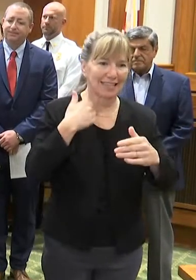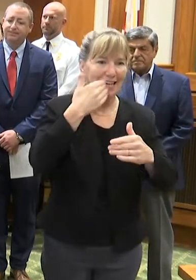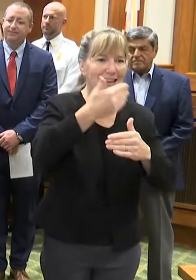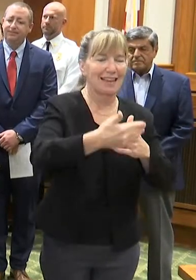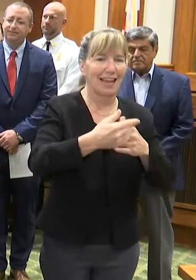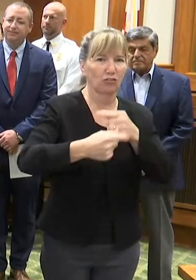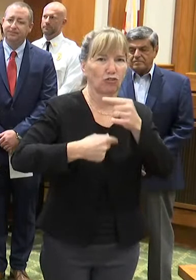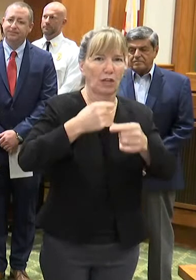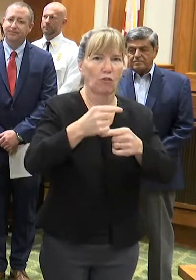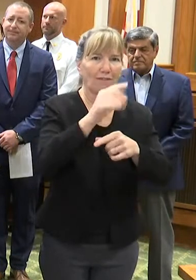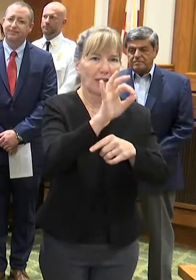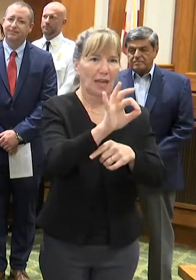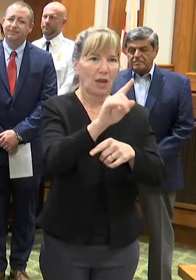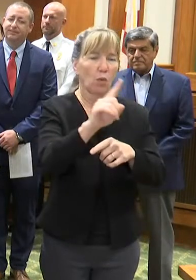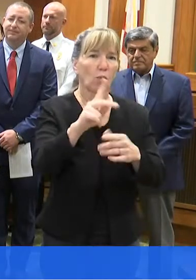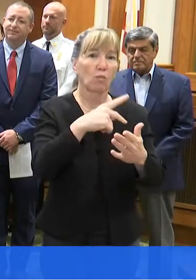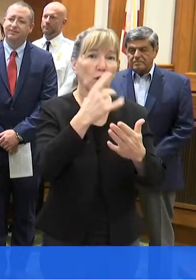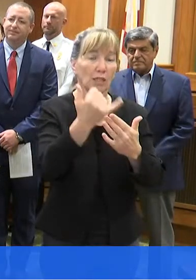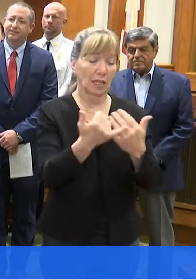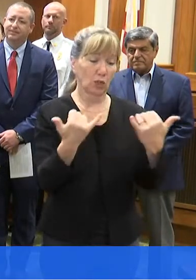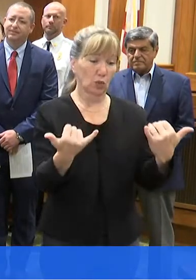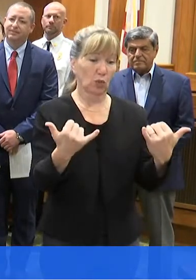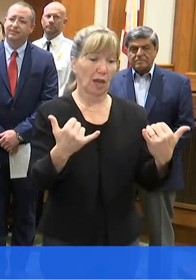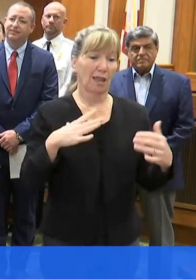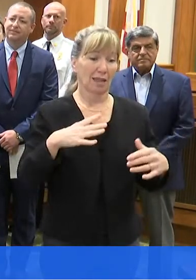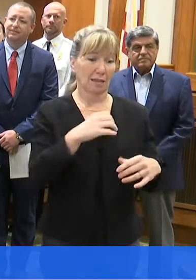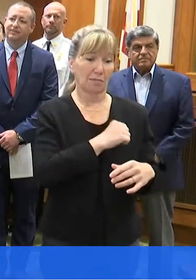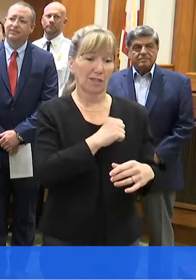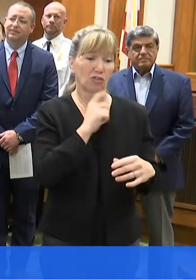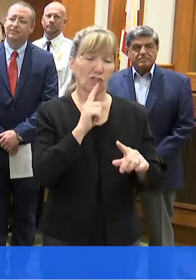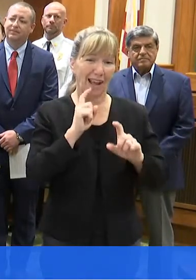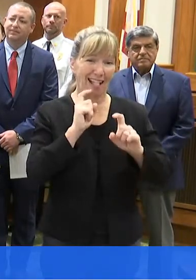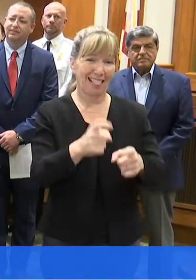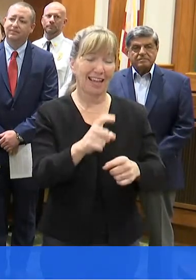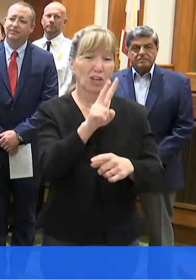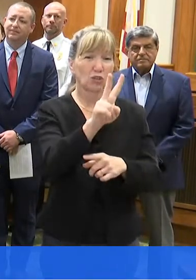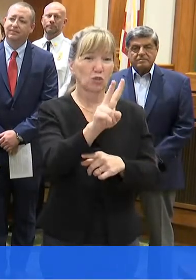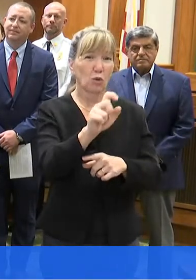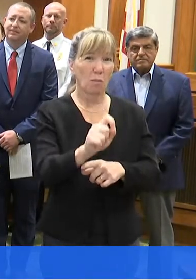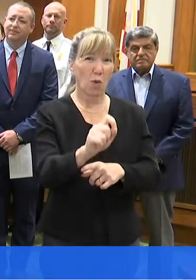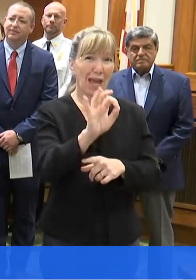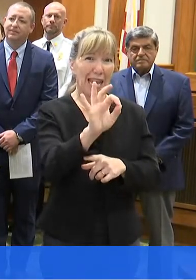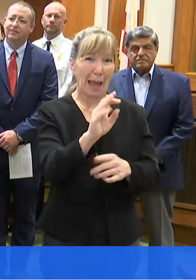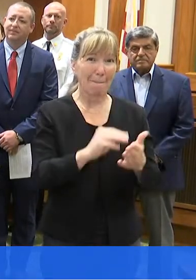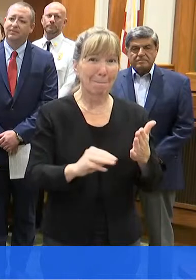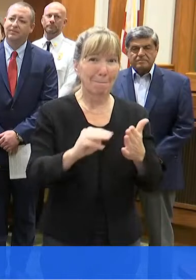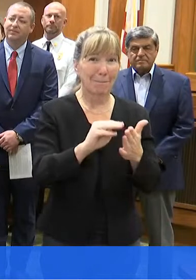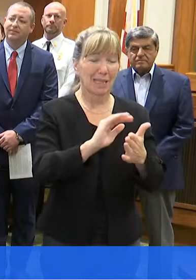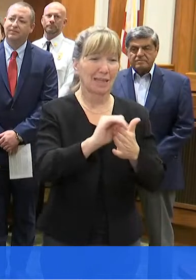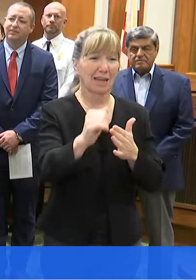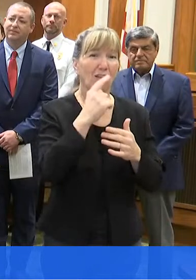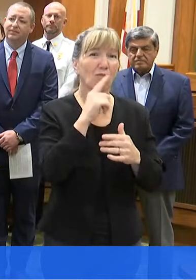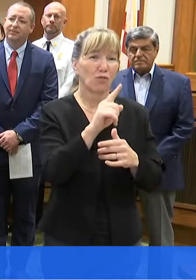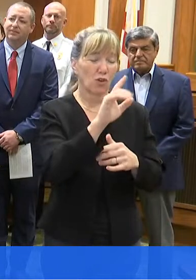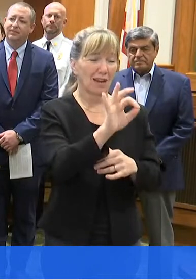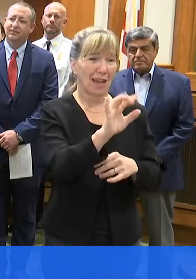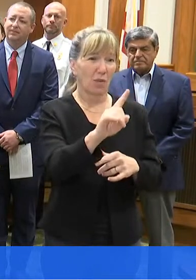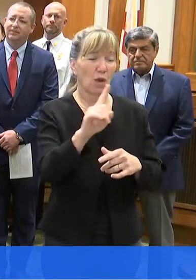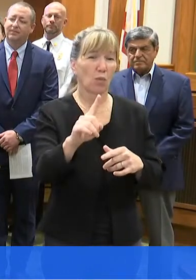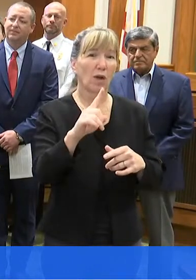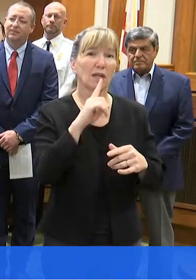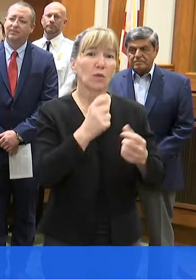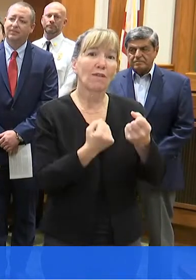project. The board this year allocated $2.9 million early this year for Next Generation 911. This is funded